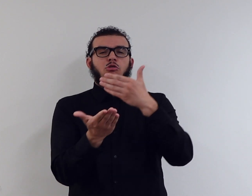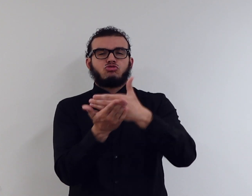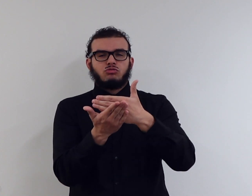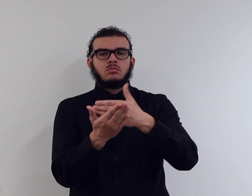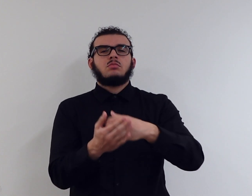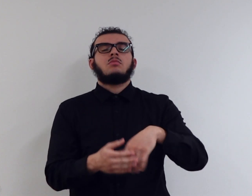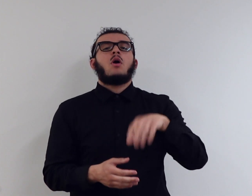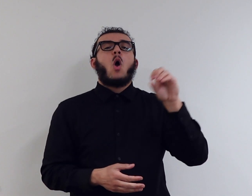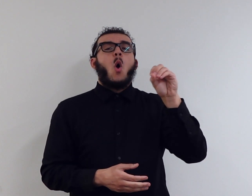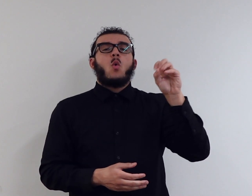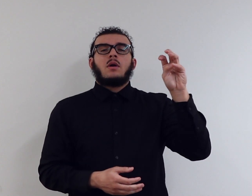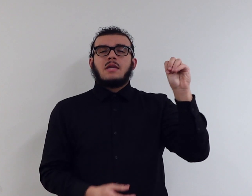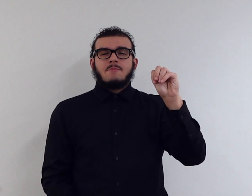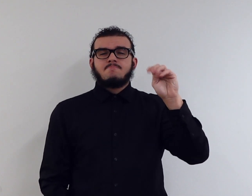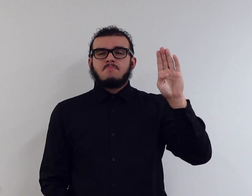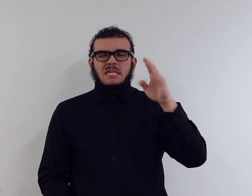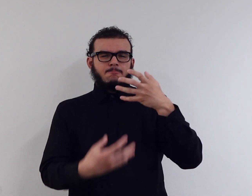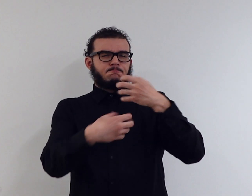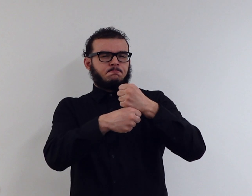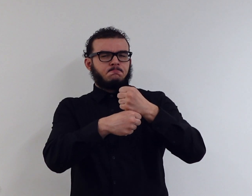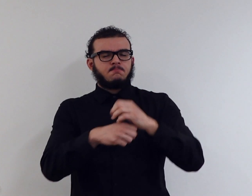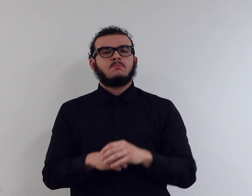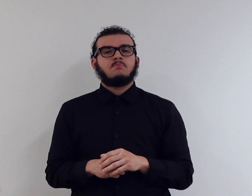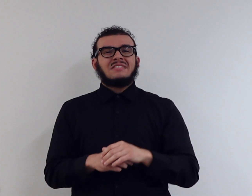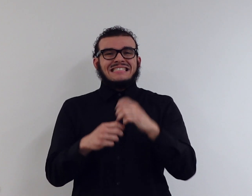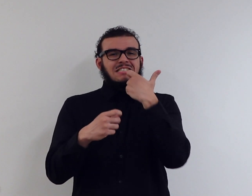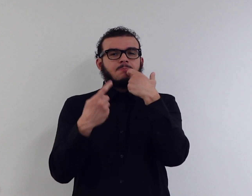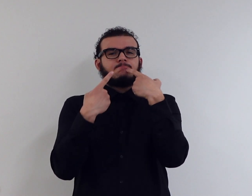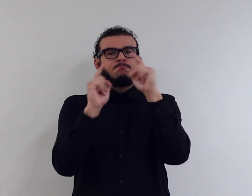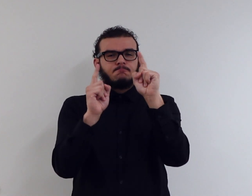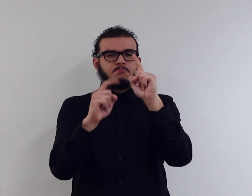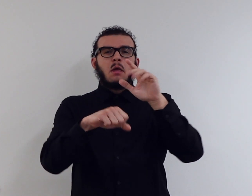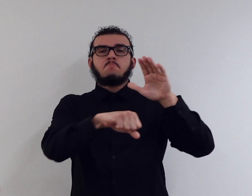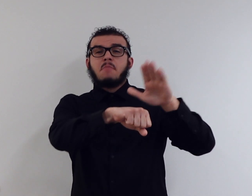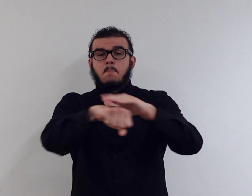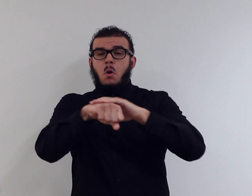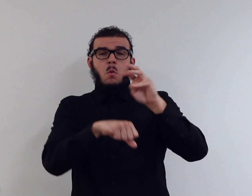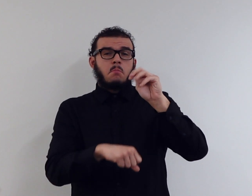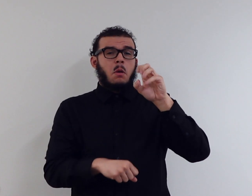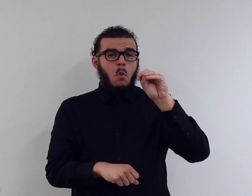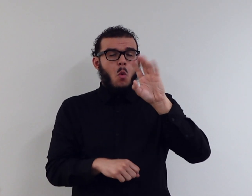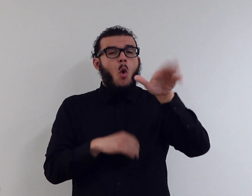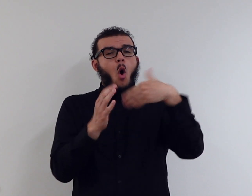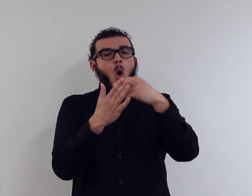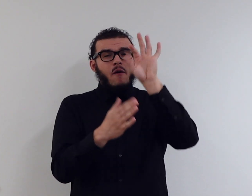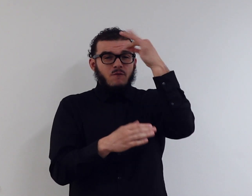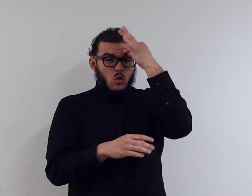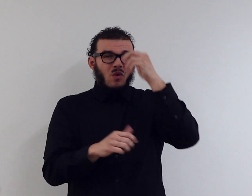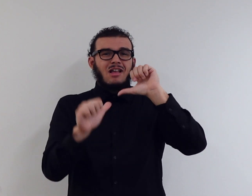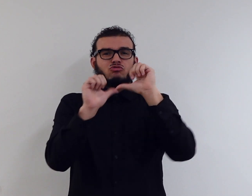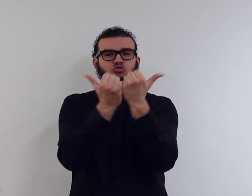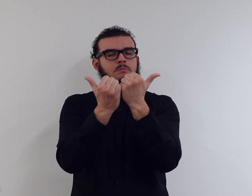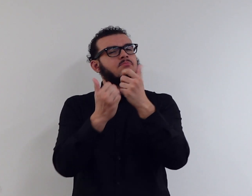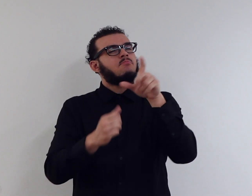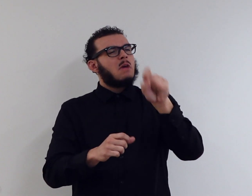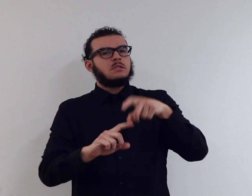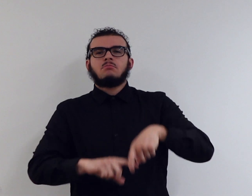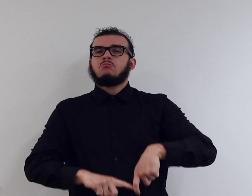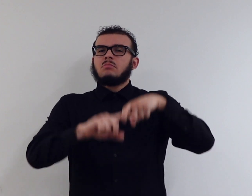called OMB, issued a memo that directed all federal agencies to pause spending on